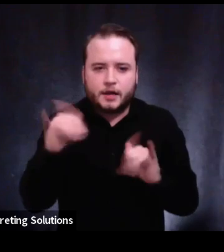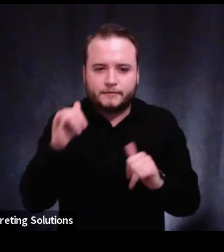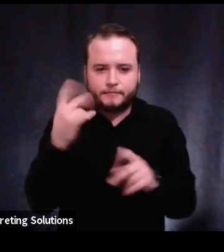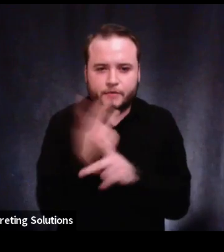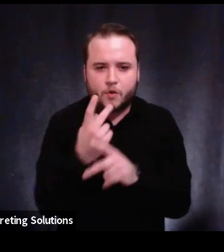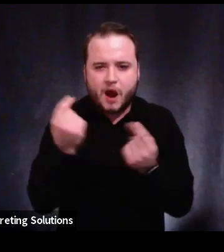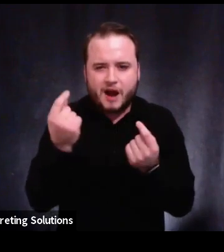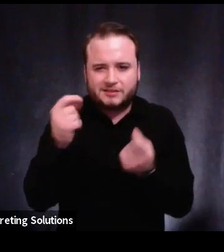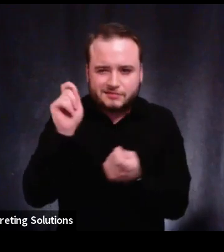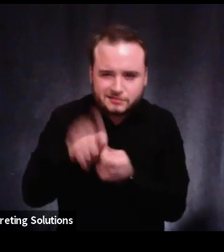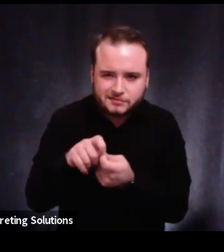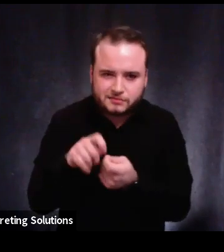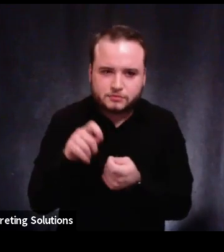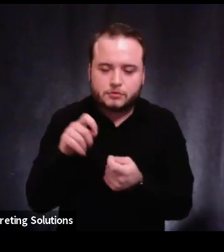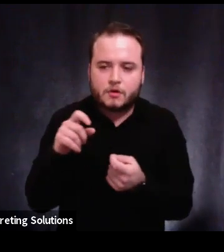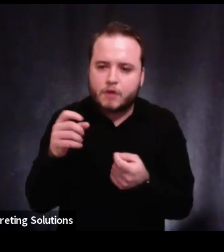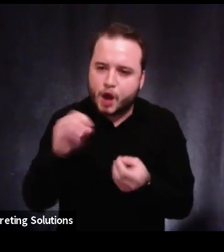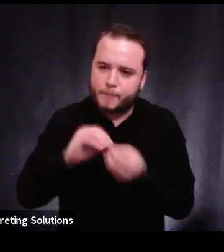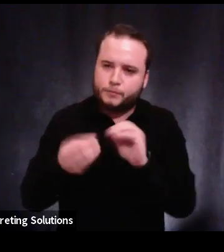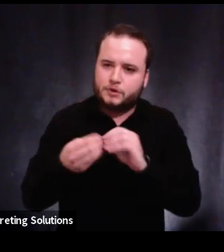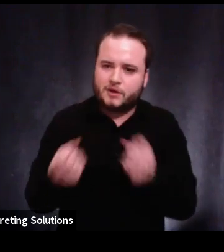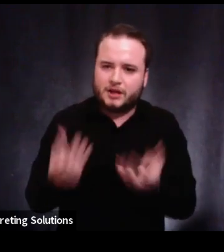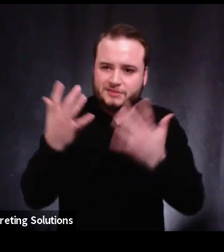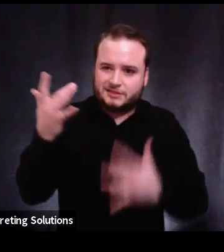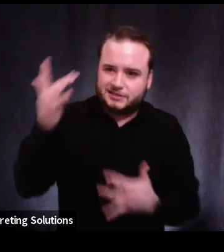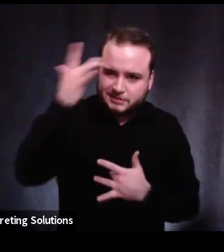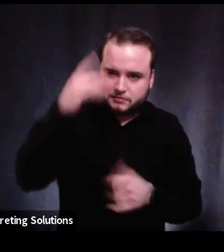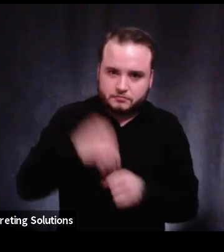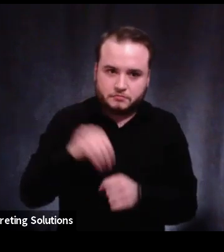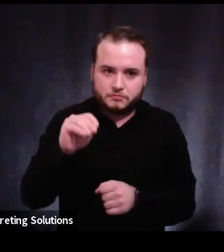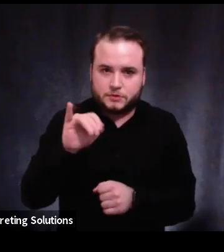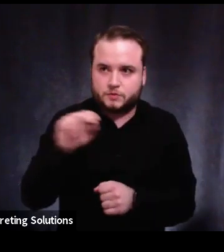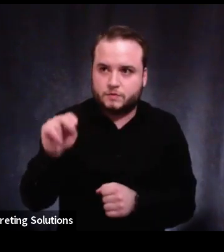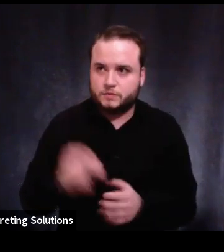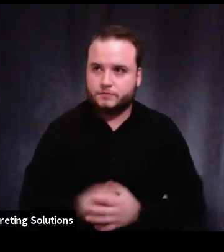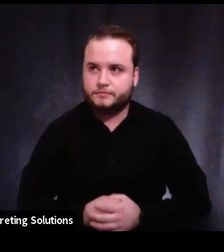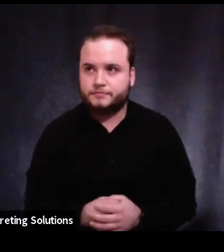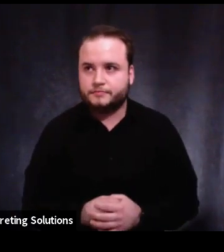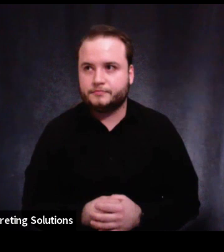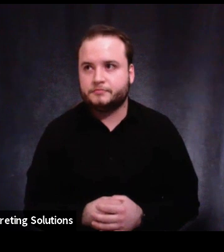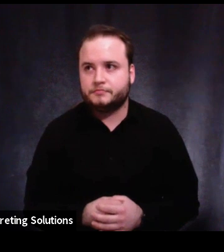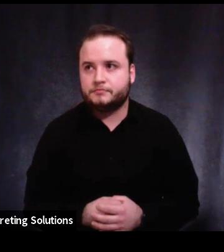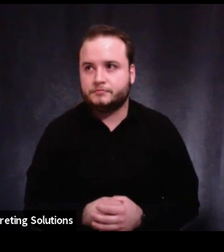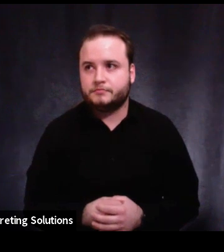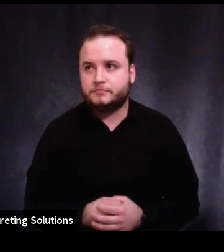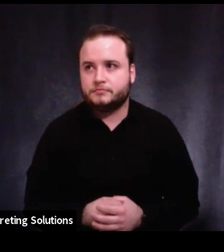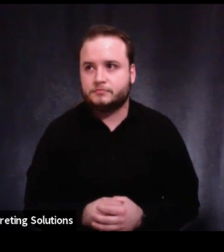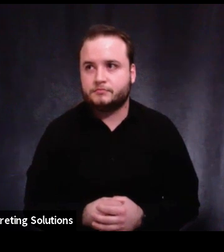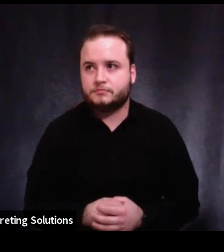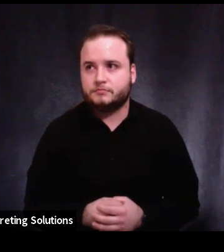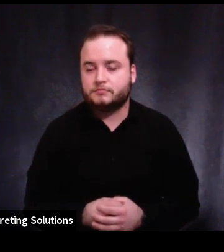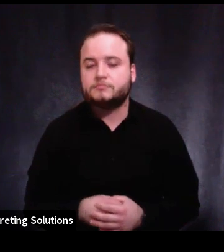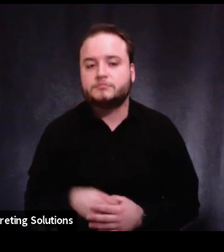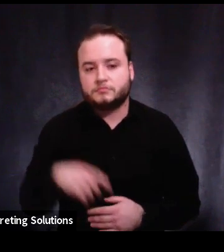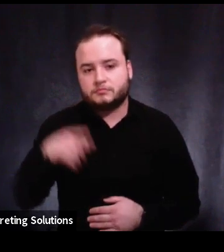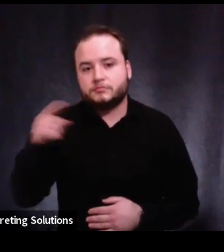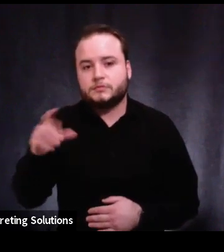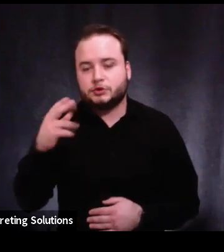Yeah, I'll take a crack at this. So what we assumed based on